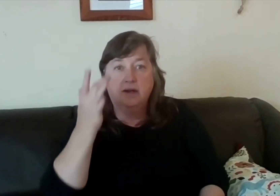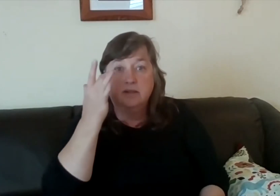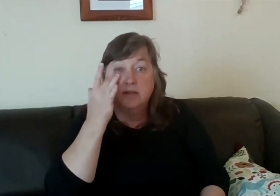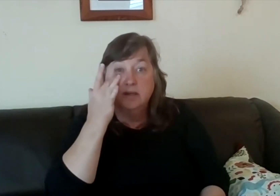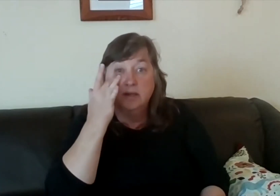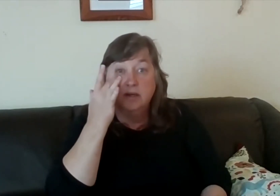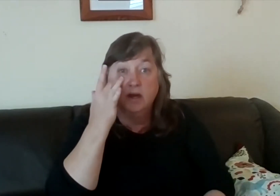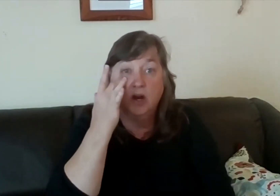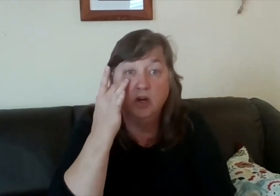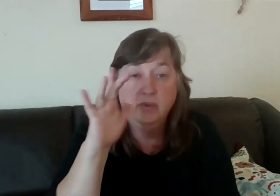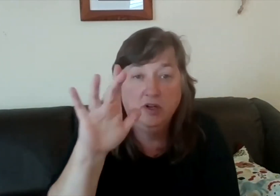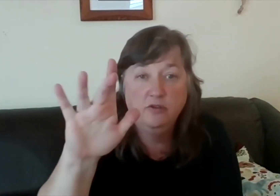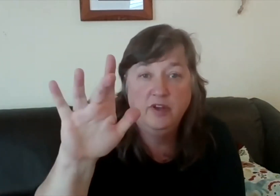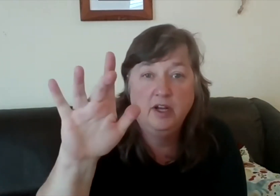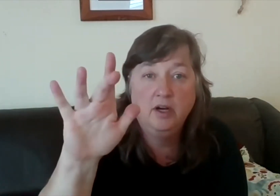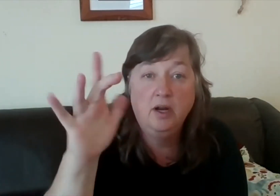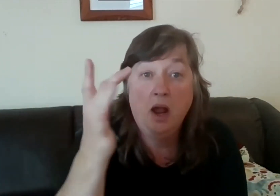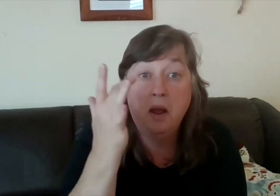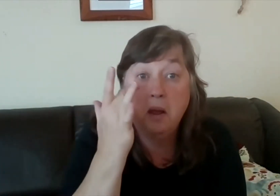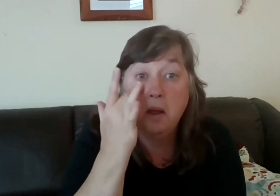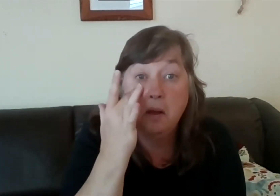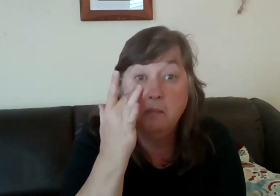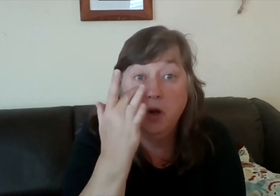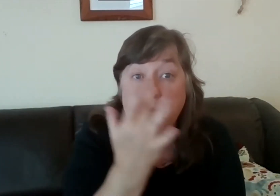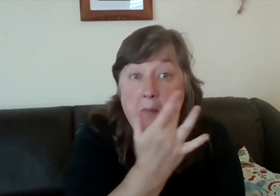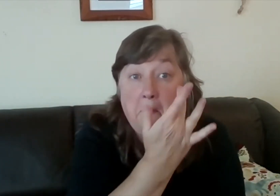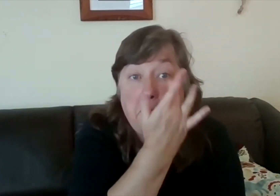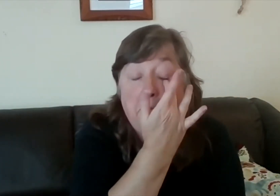Contacts are your middle finger, boom, boom.